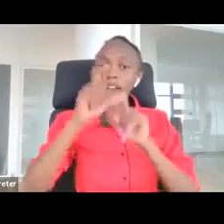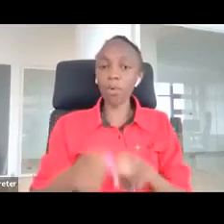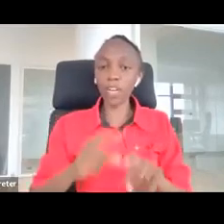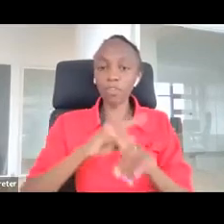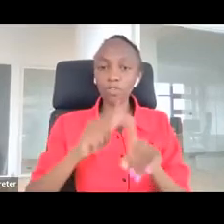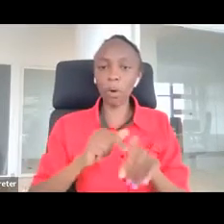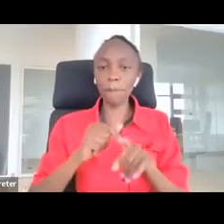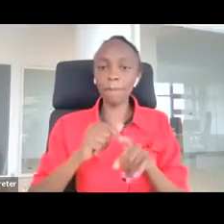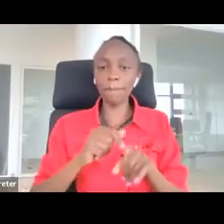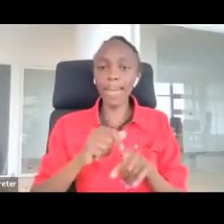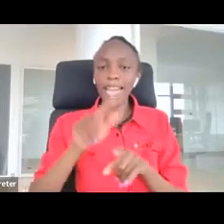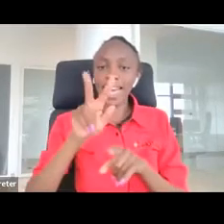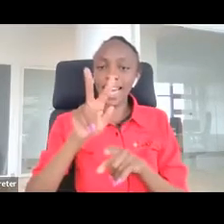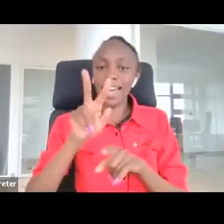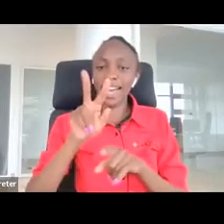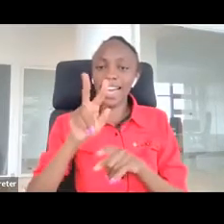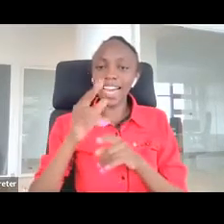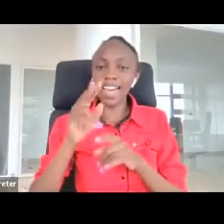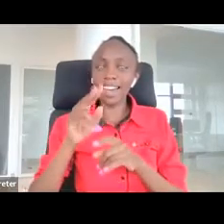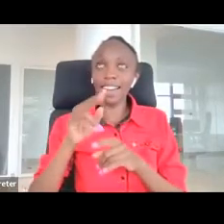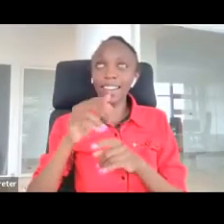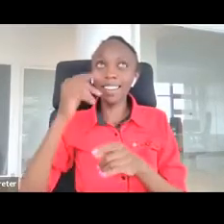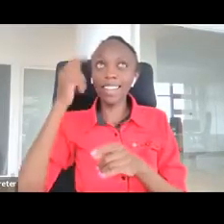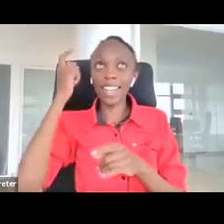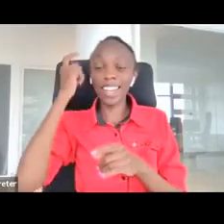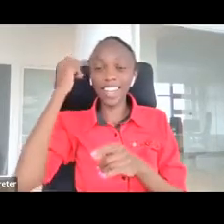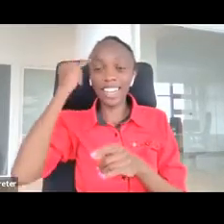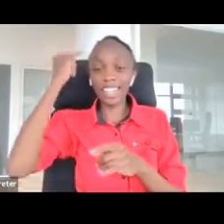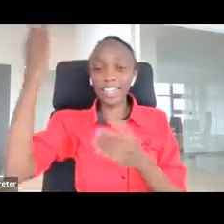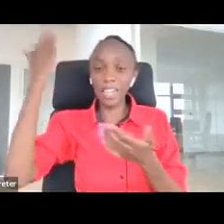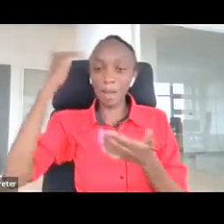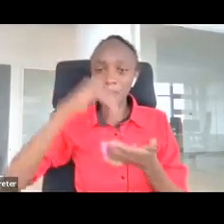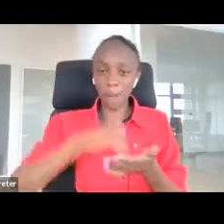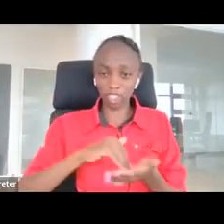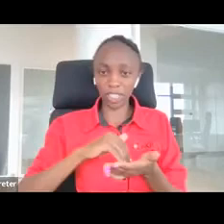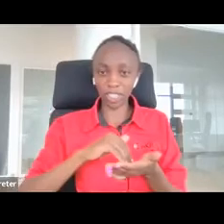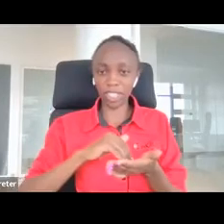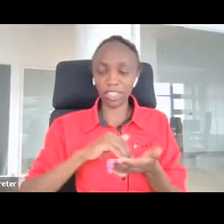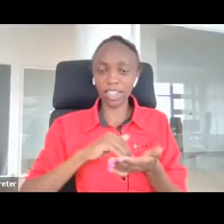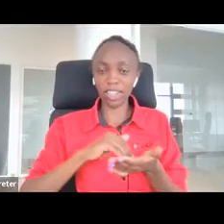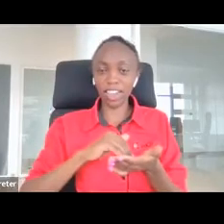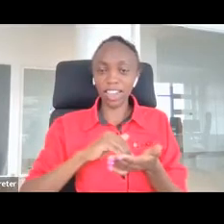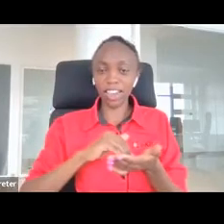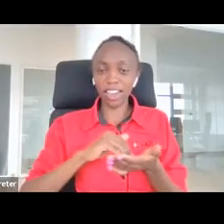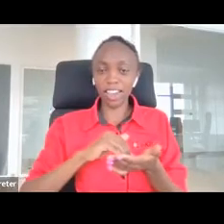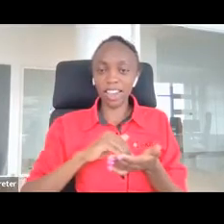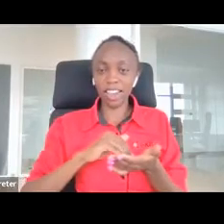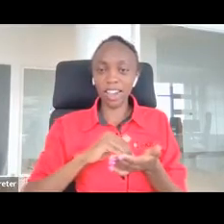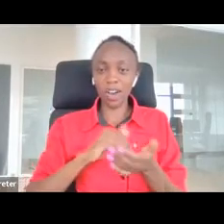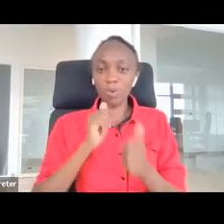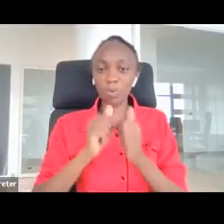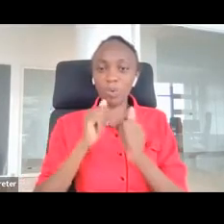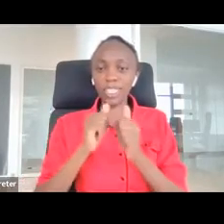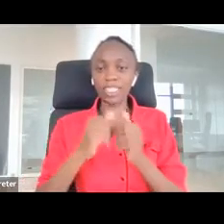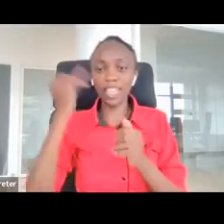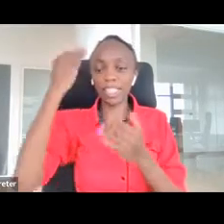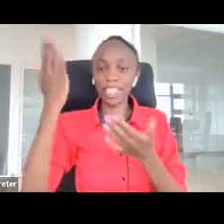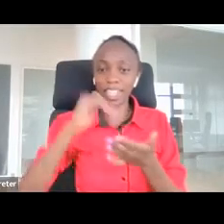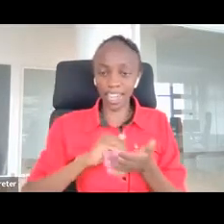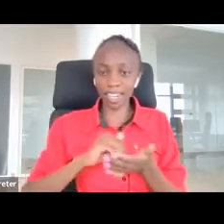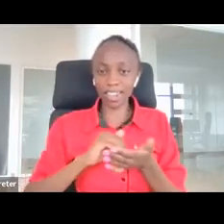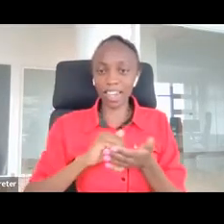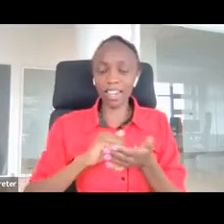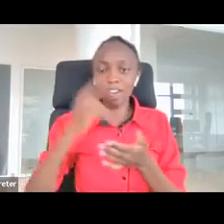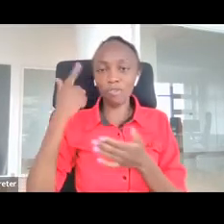Reimagine Ed, which is about reimagining African education from the Mative Group. Congratulations in